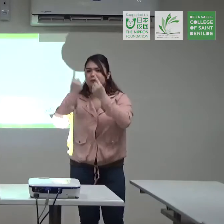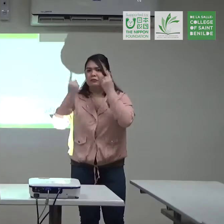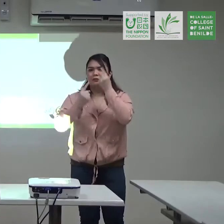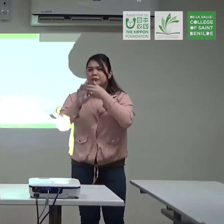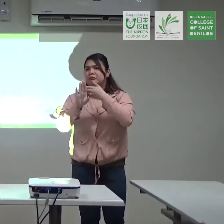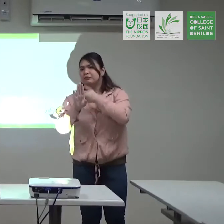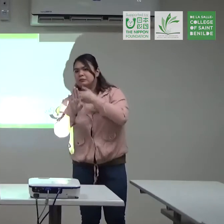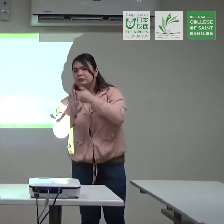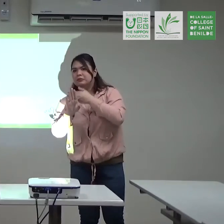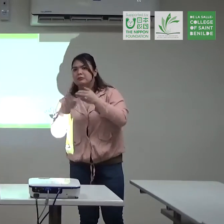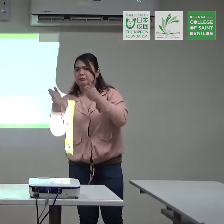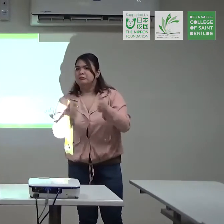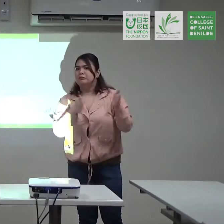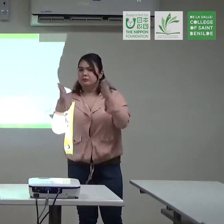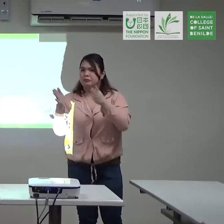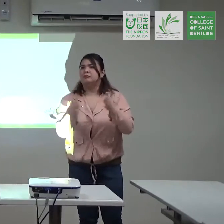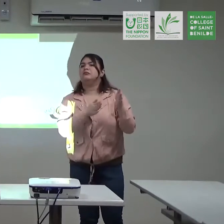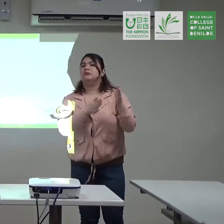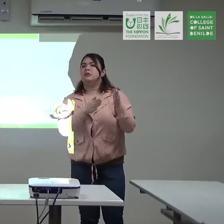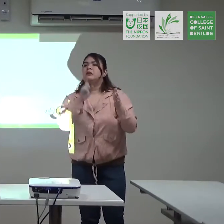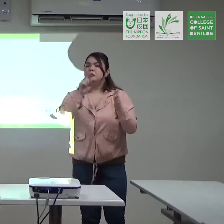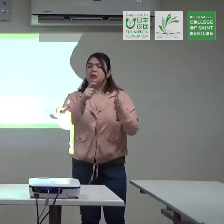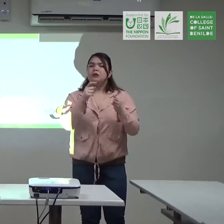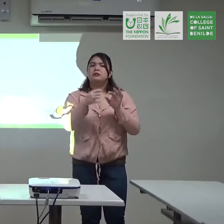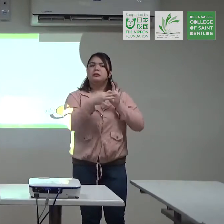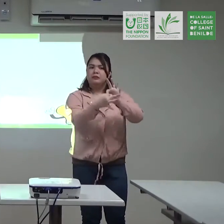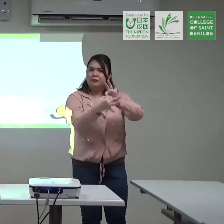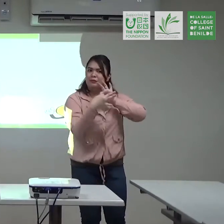thinking about what they're thinking.